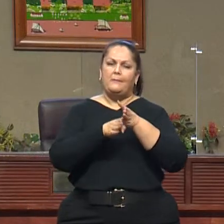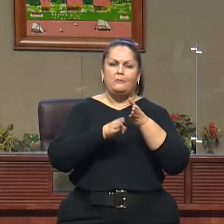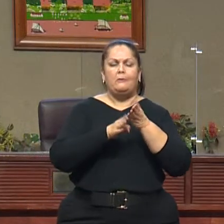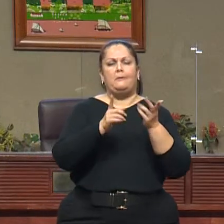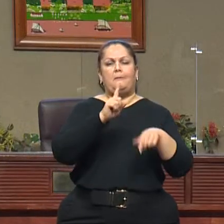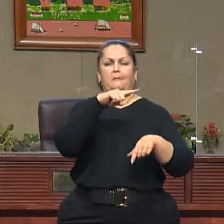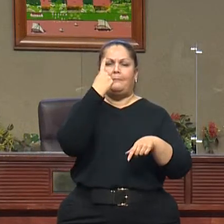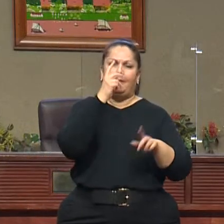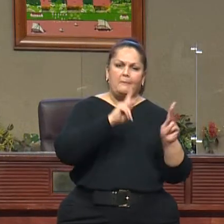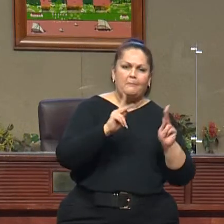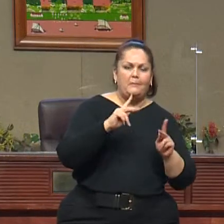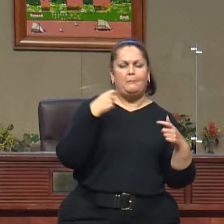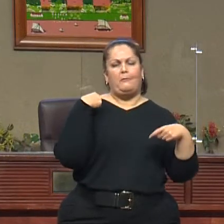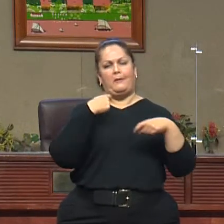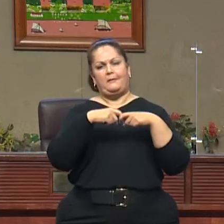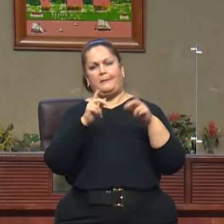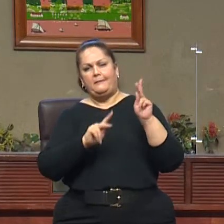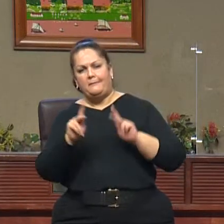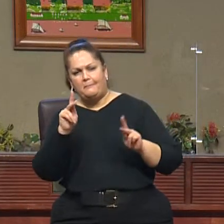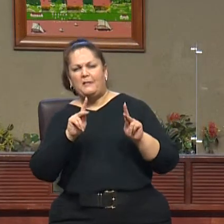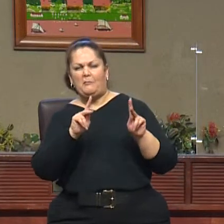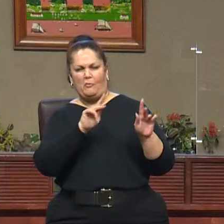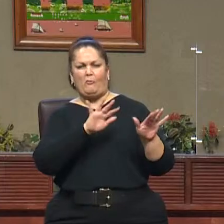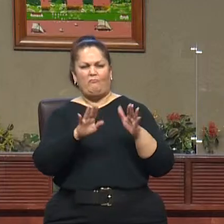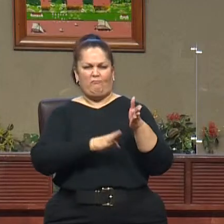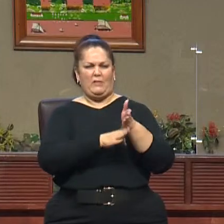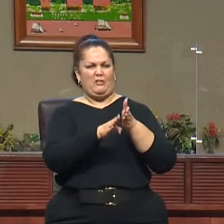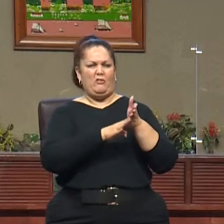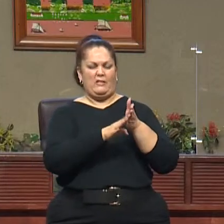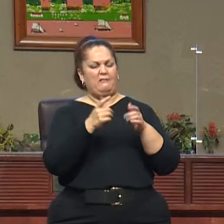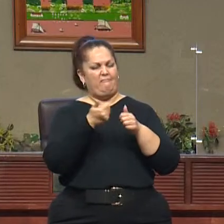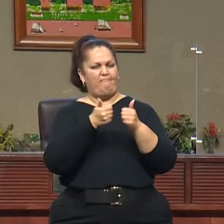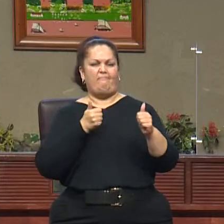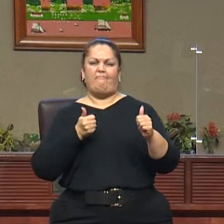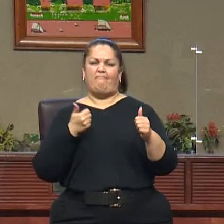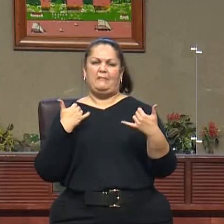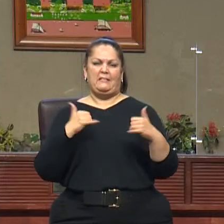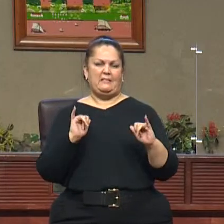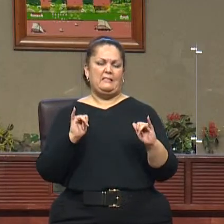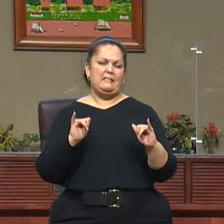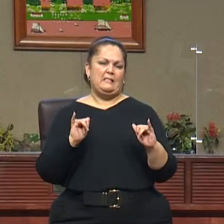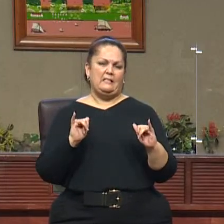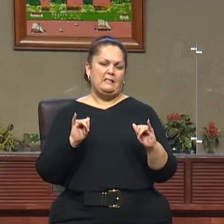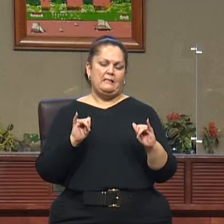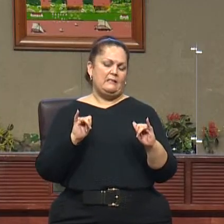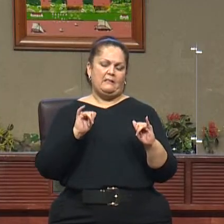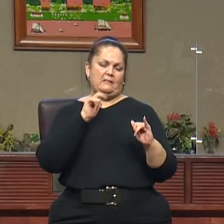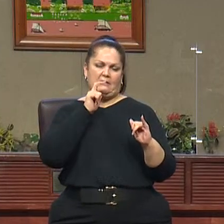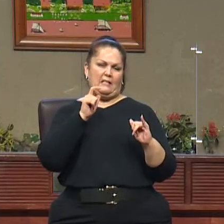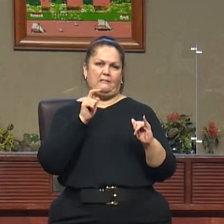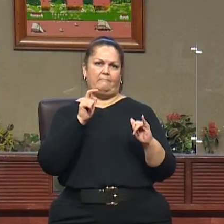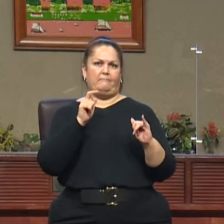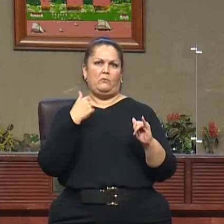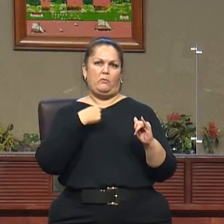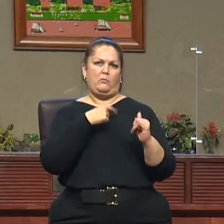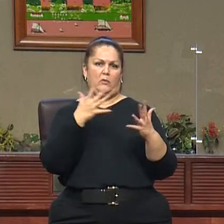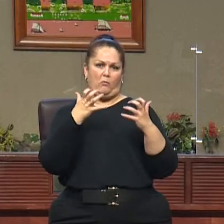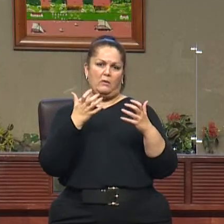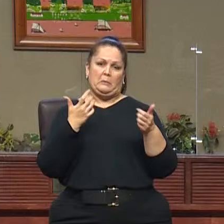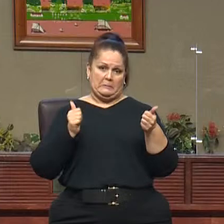minority communities. The rollout initially by the state was not what it should have been, and we're playing catch